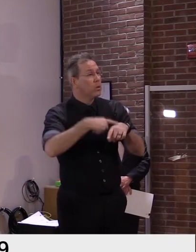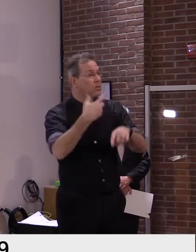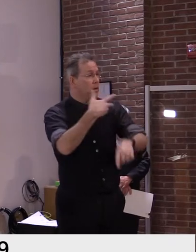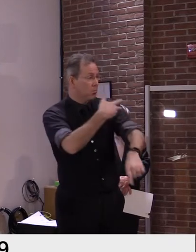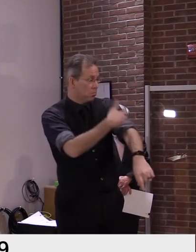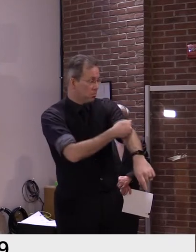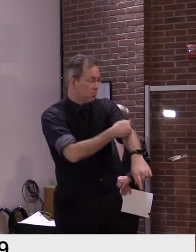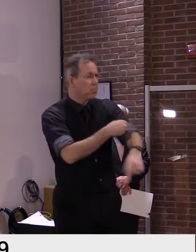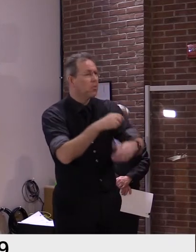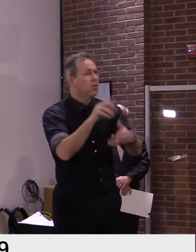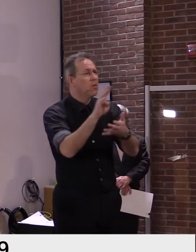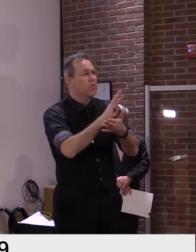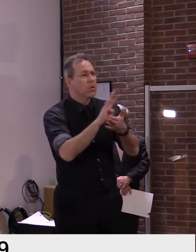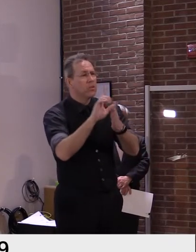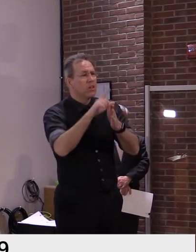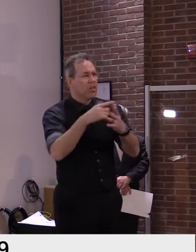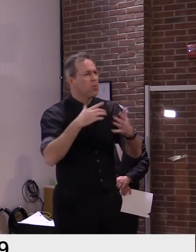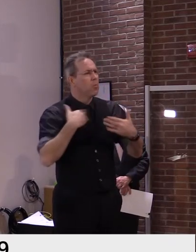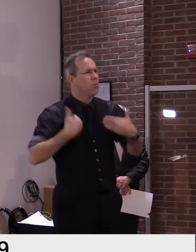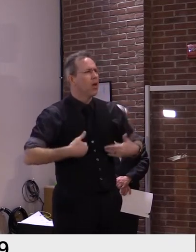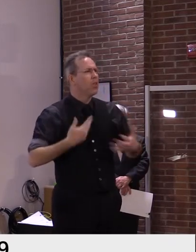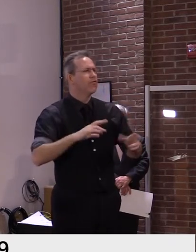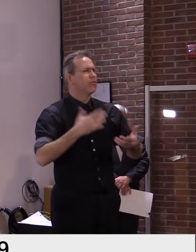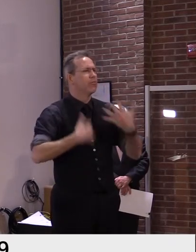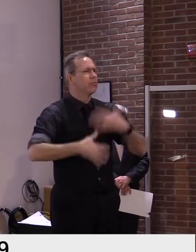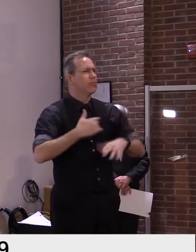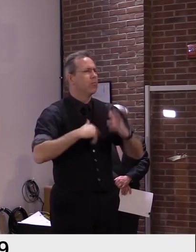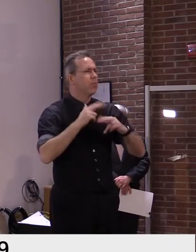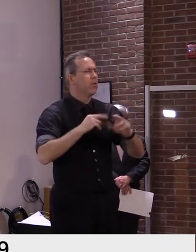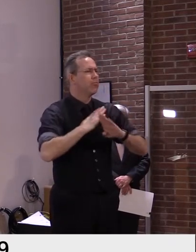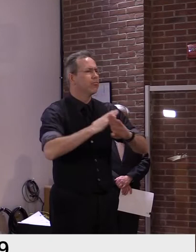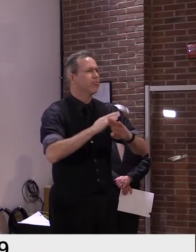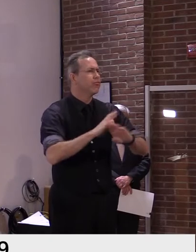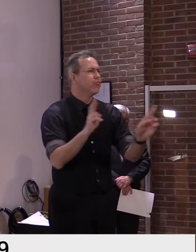make assumptions at the 2 week point. Thank you.